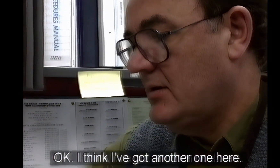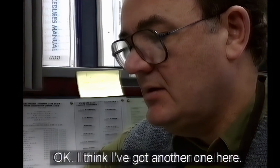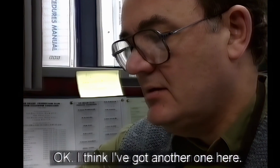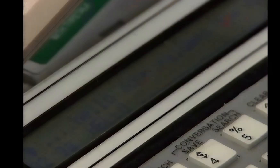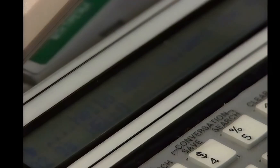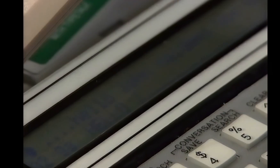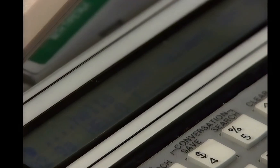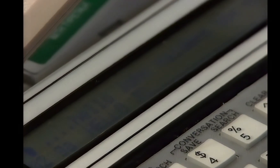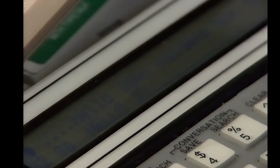here.